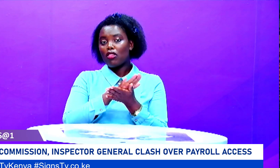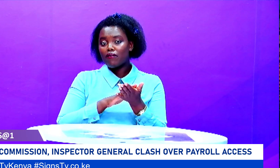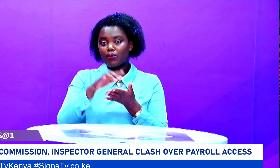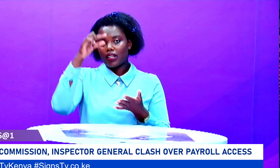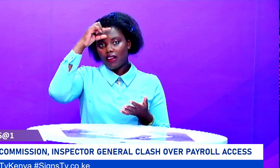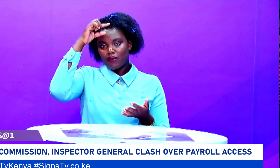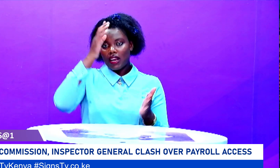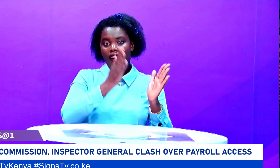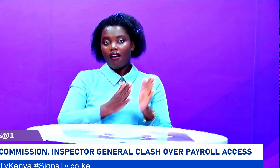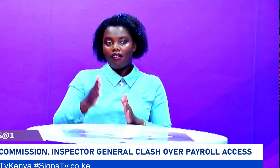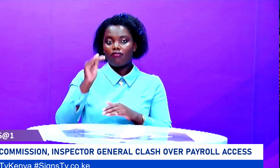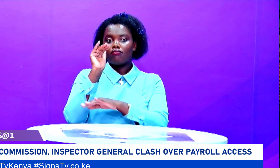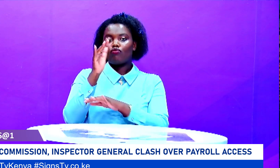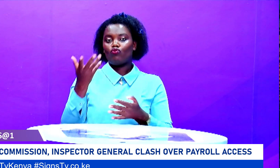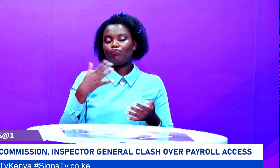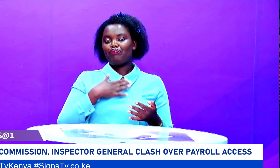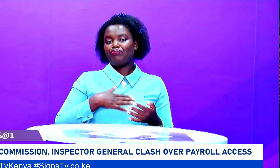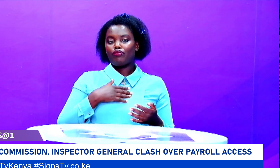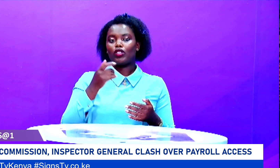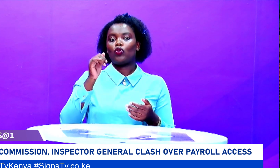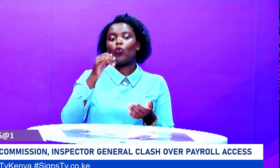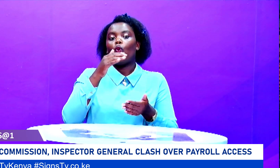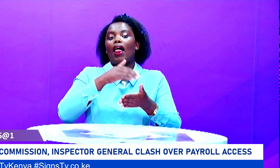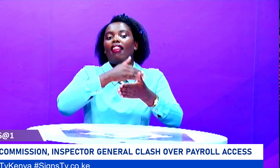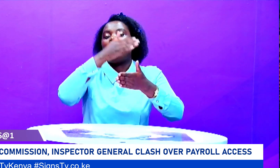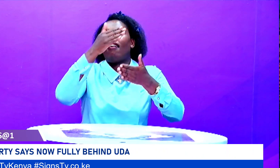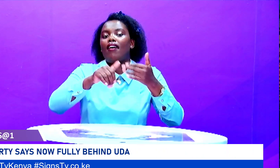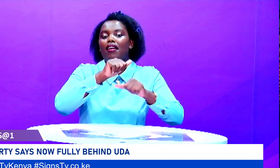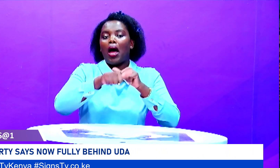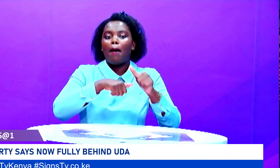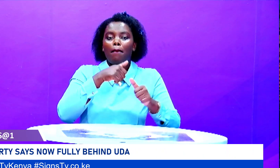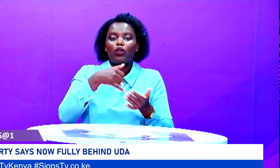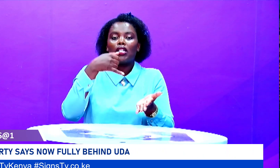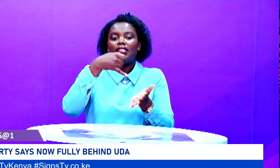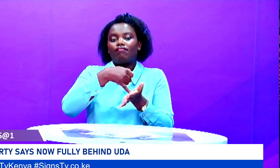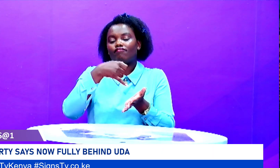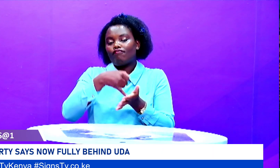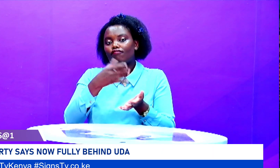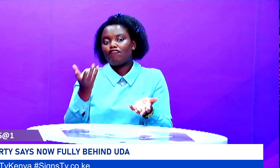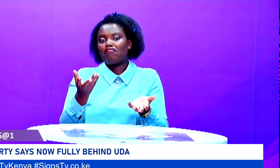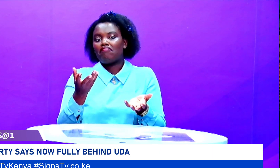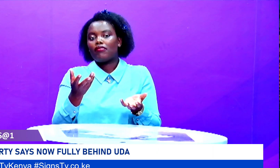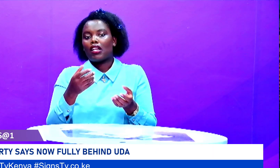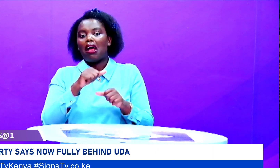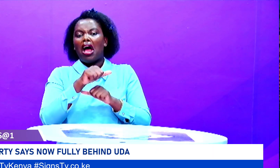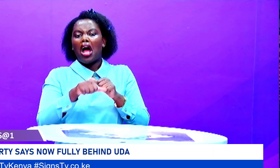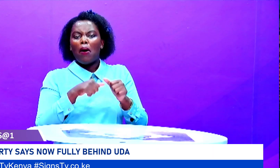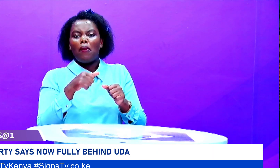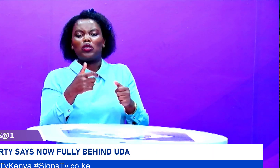thrown its full weight behind the broad-based government arrangement, calling for an end